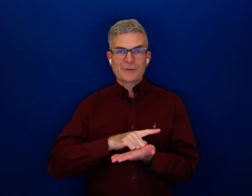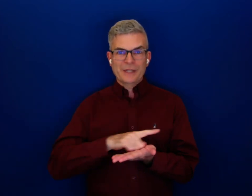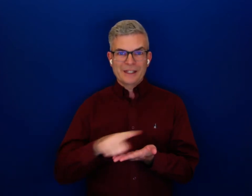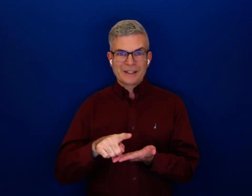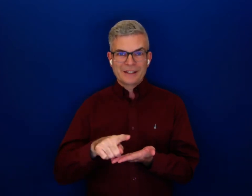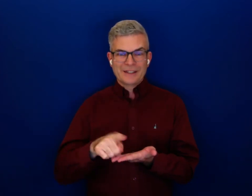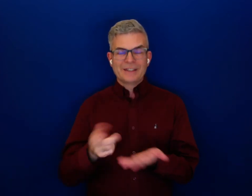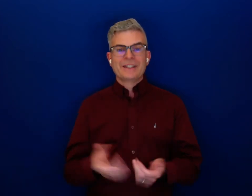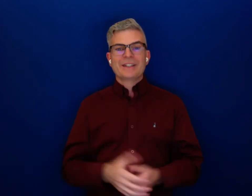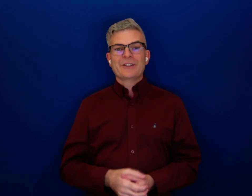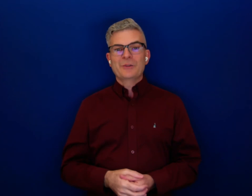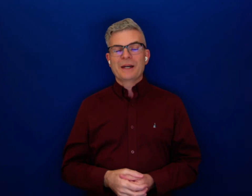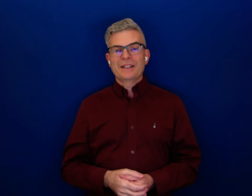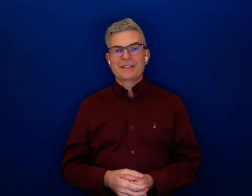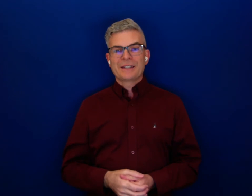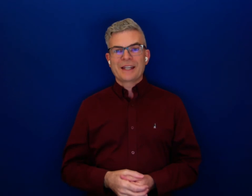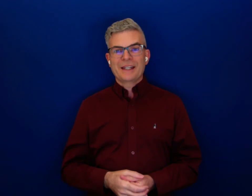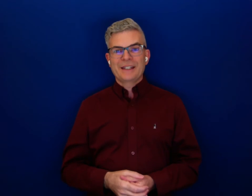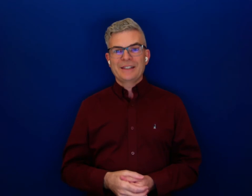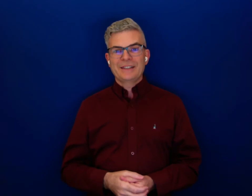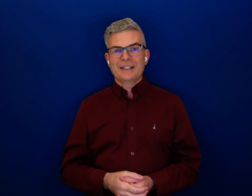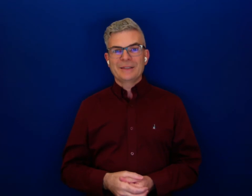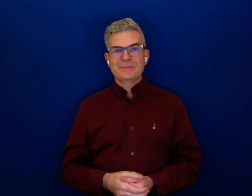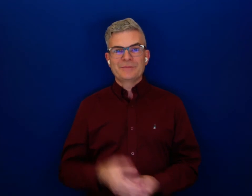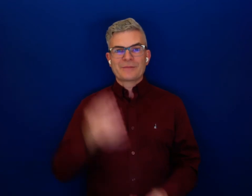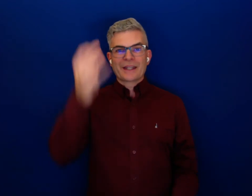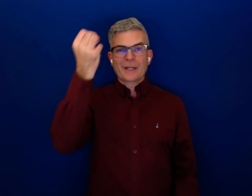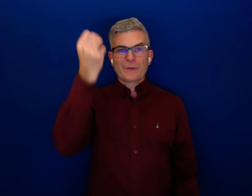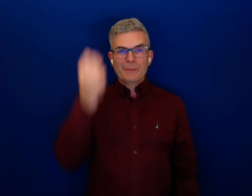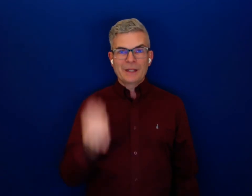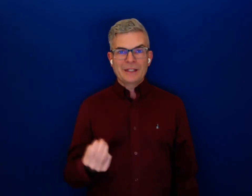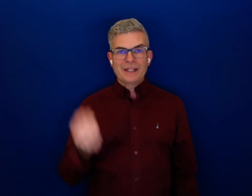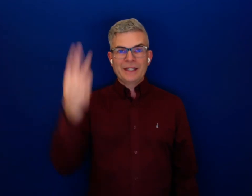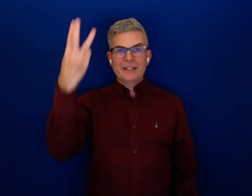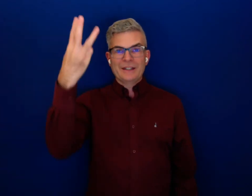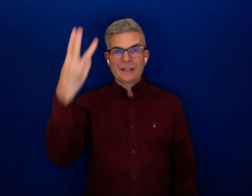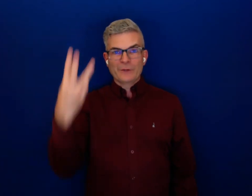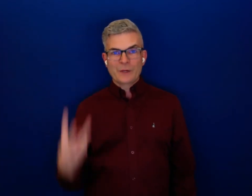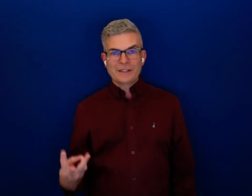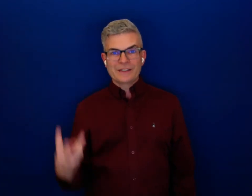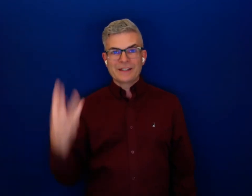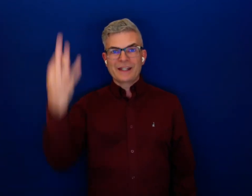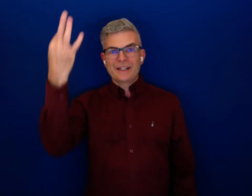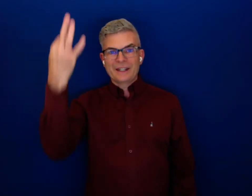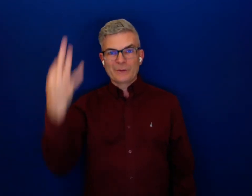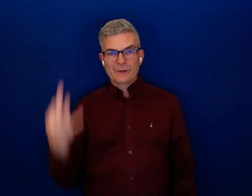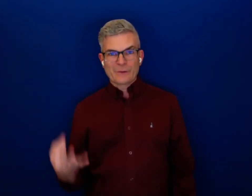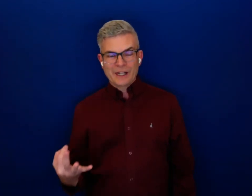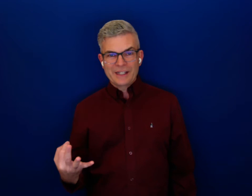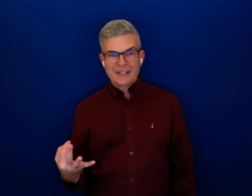3 times or thrice a week. You might say every Monday, every Wednesday, every Friday.